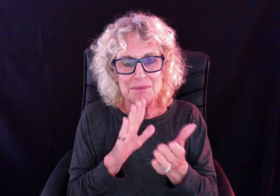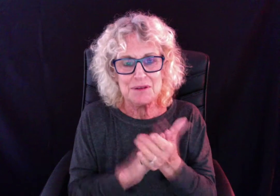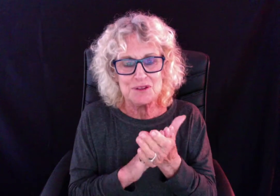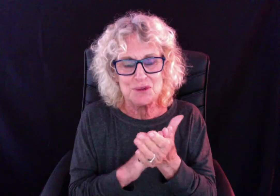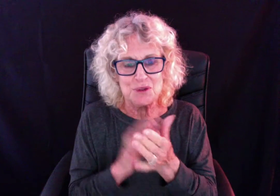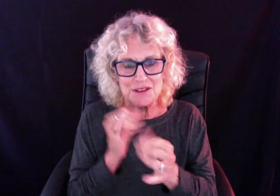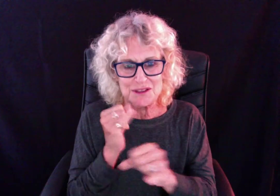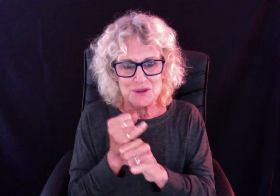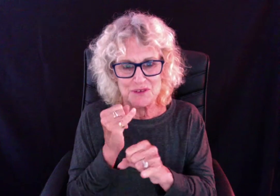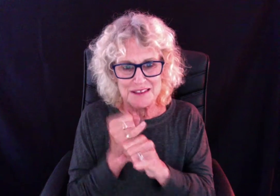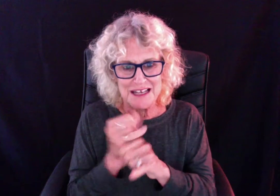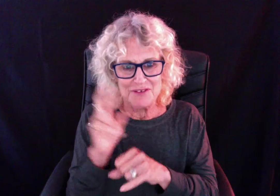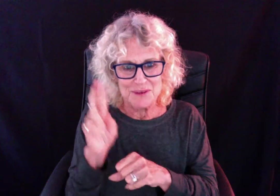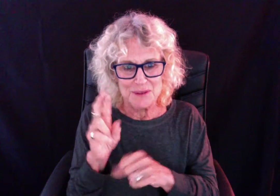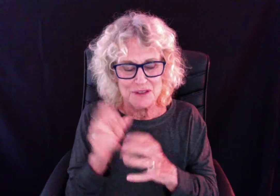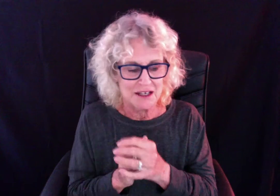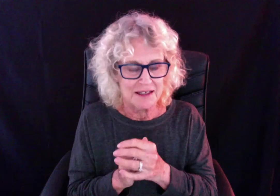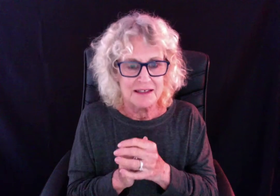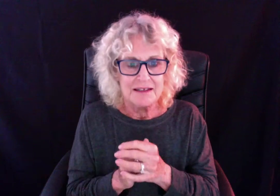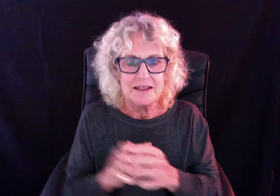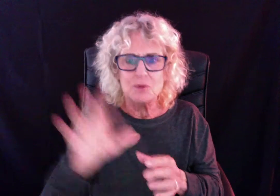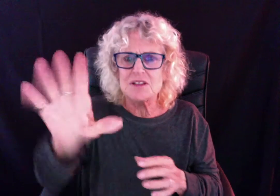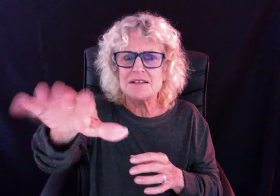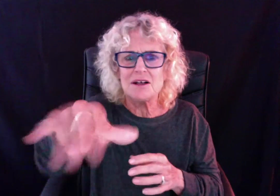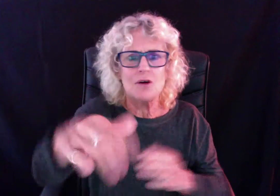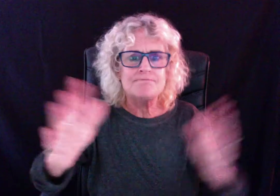middle school, at the School for the Deaf in Riverside. It was,